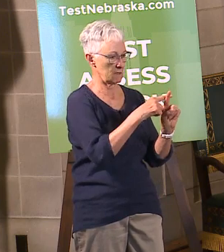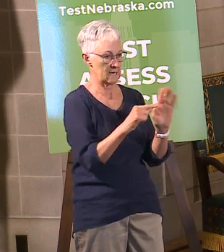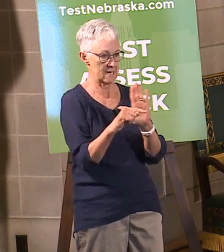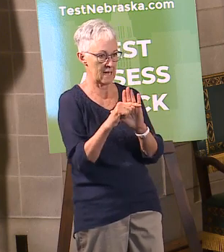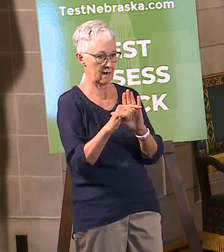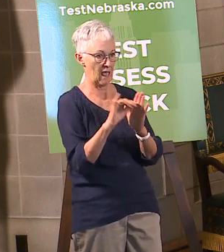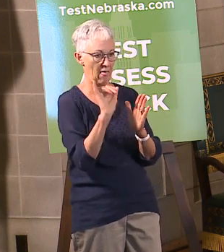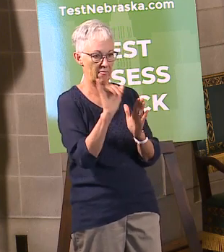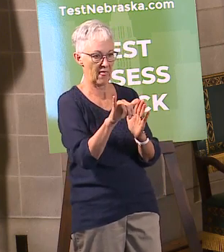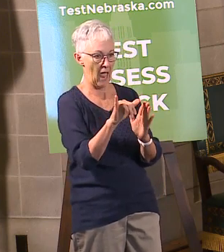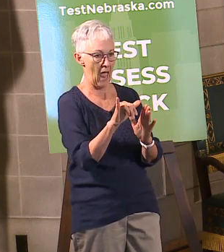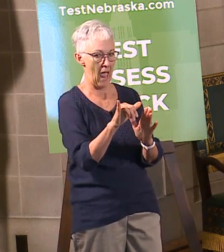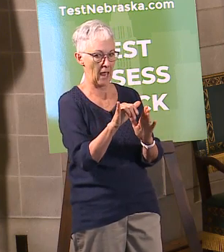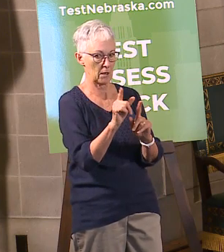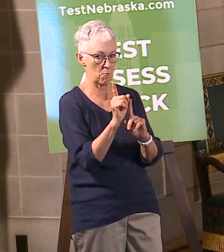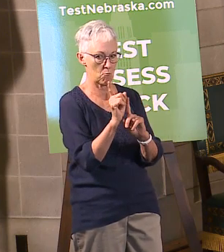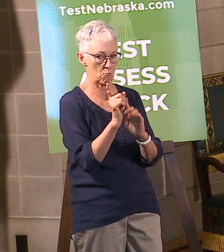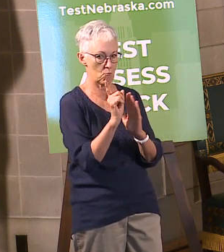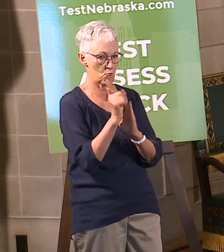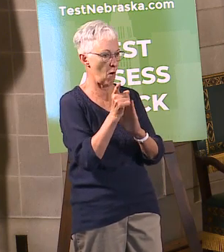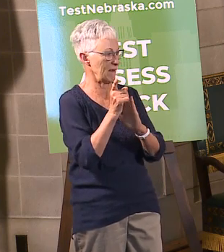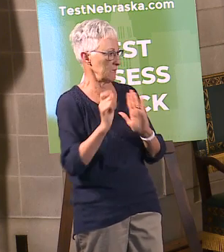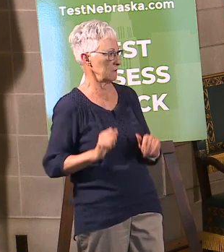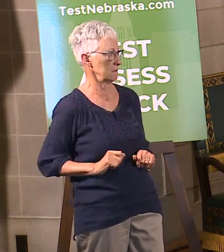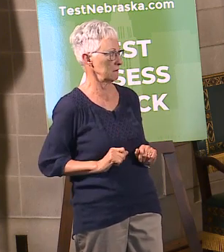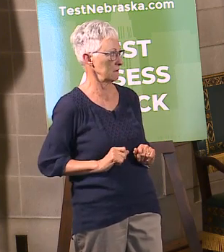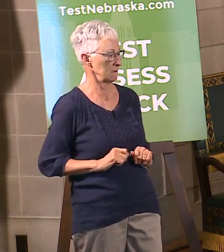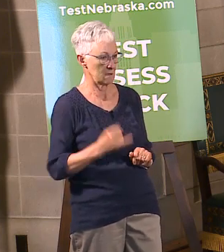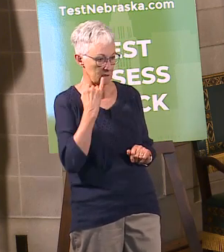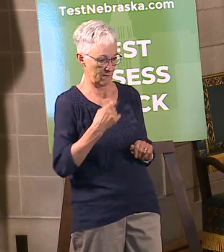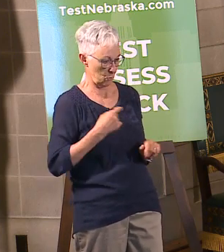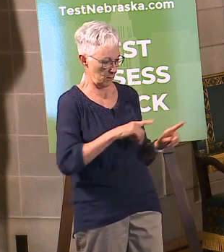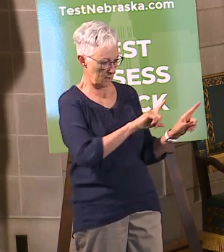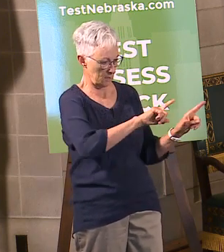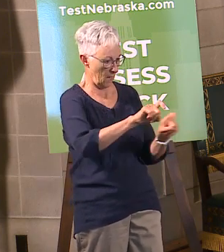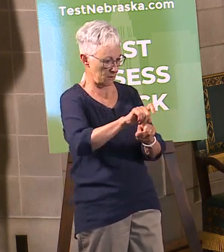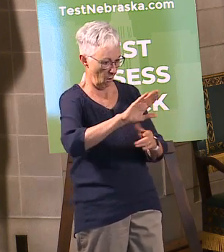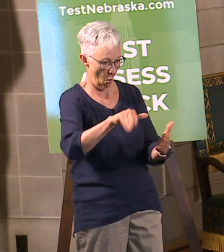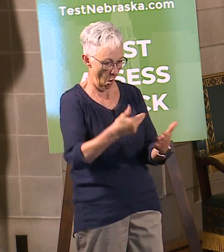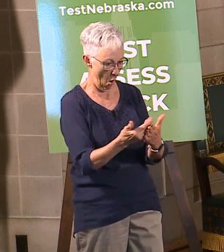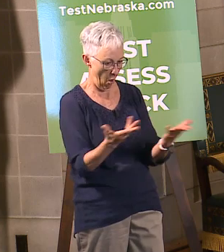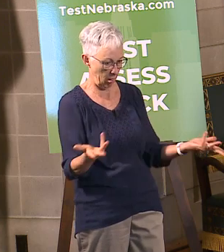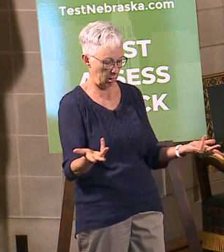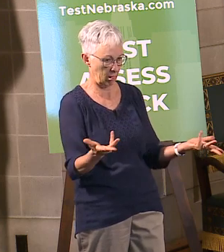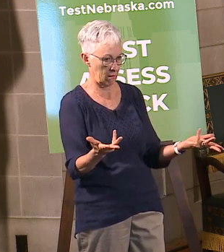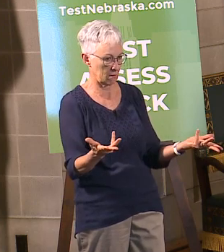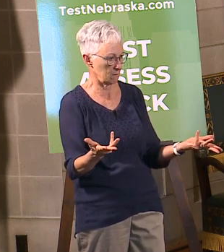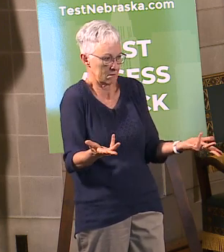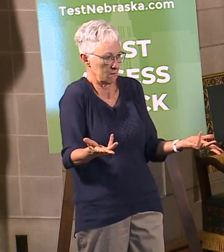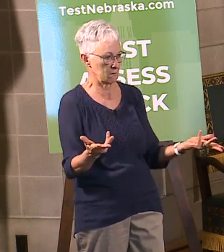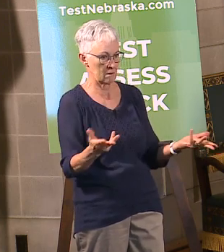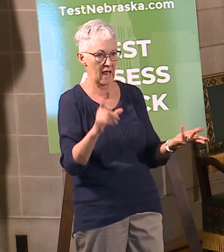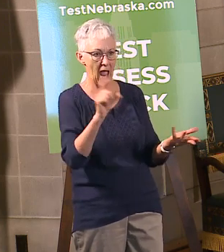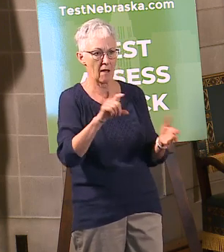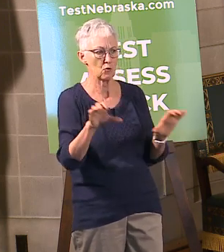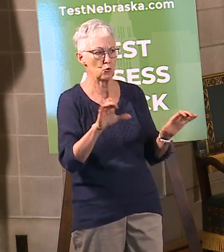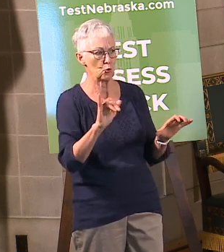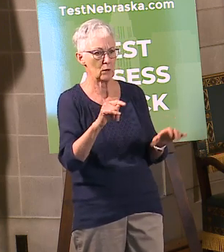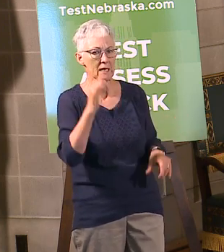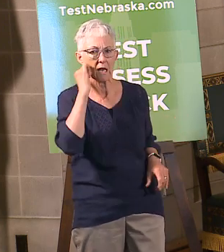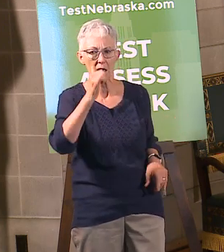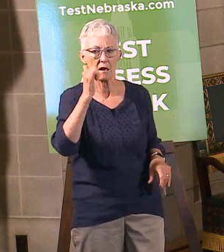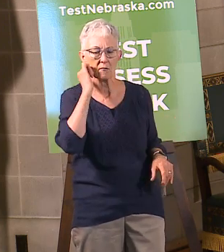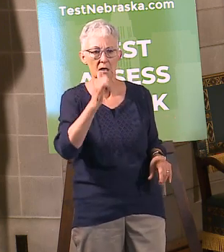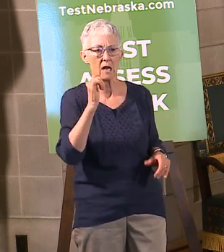in time. So by testing all long-term care residents on a daily, that would have to be done on a daily basis,